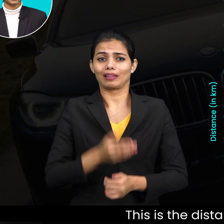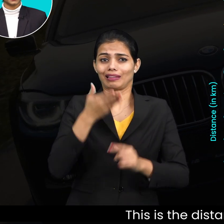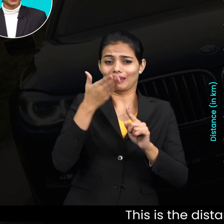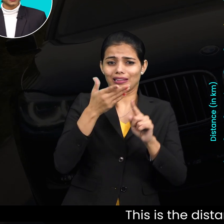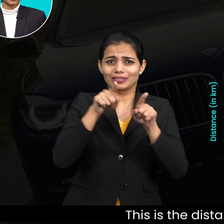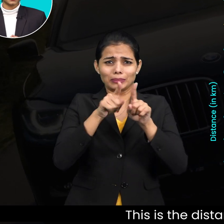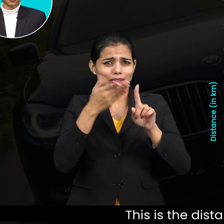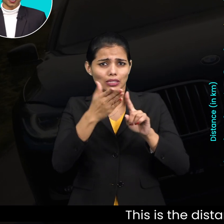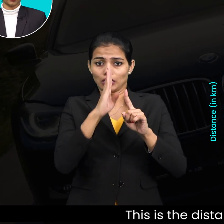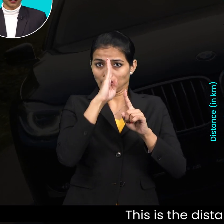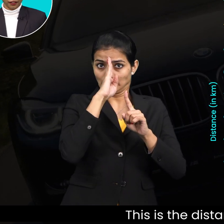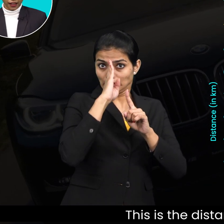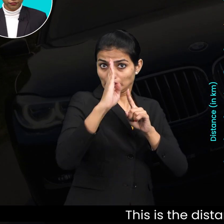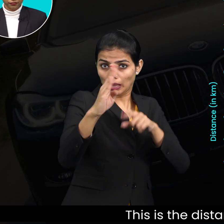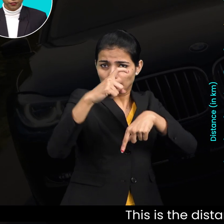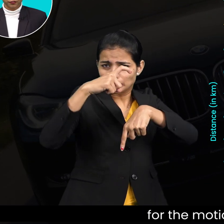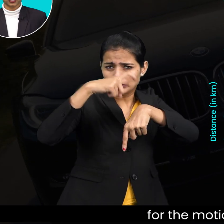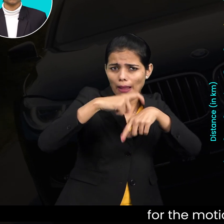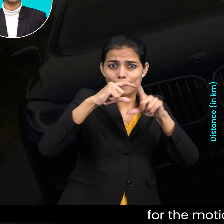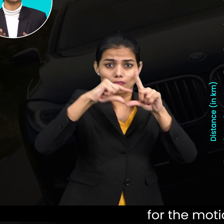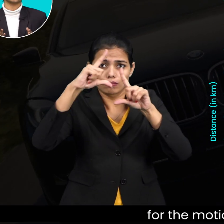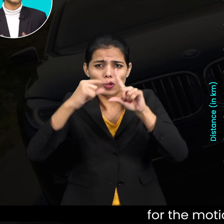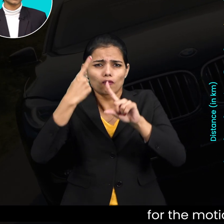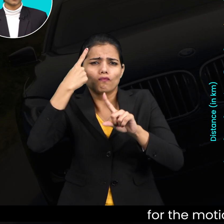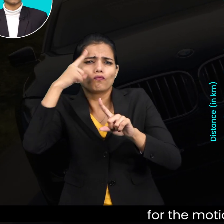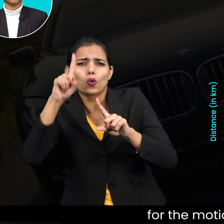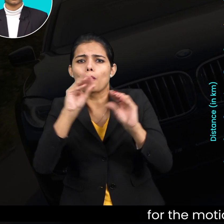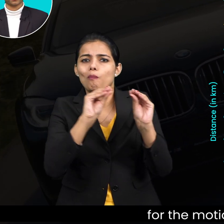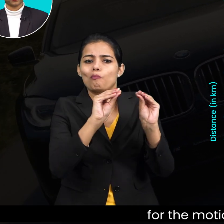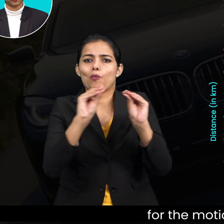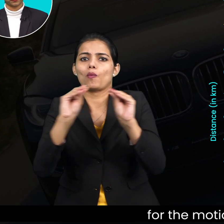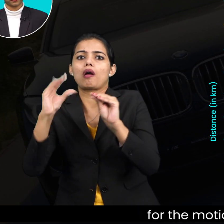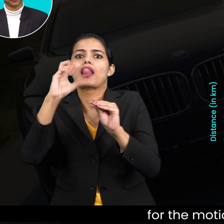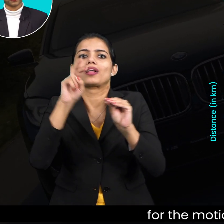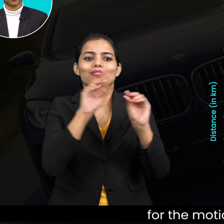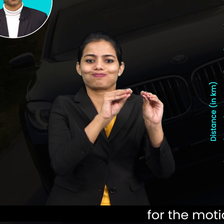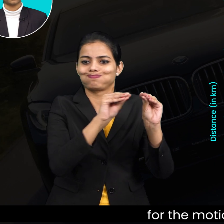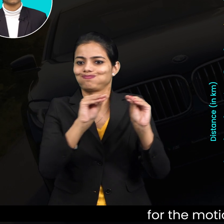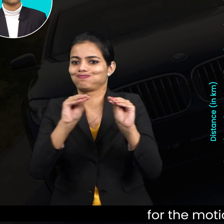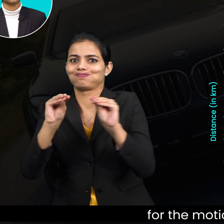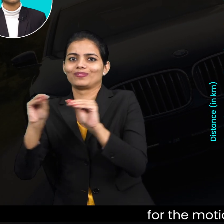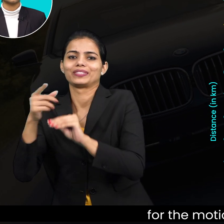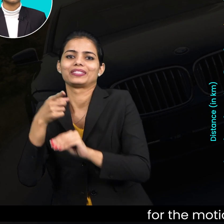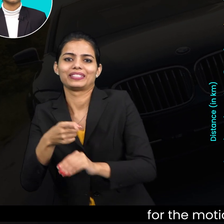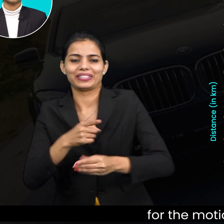This is the distance-time graph for the motion of the car.